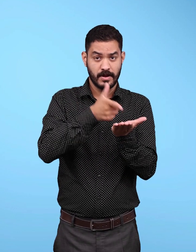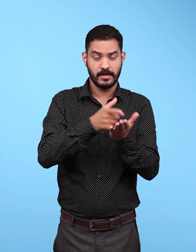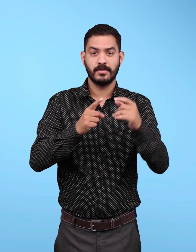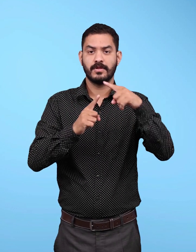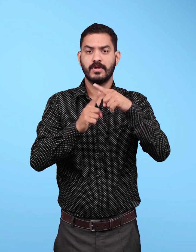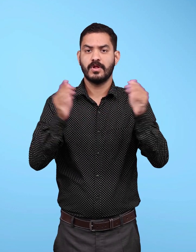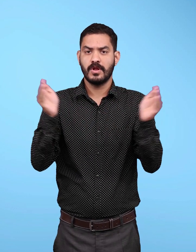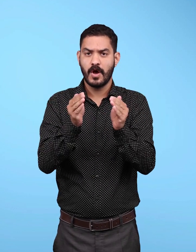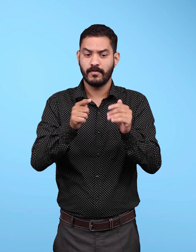Thriving Towns.